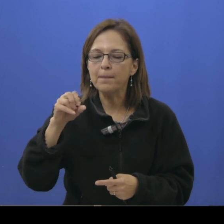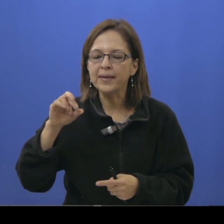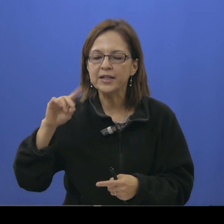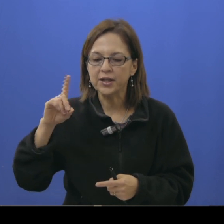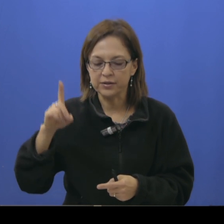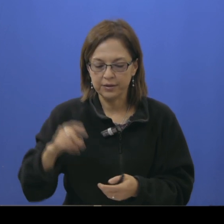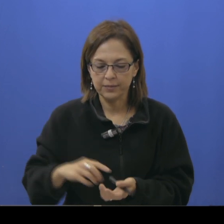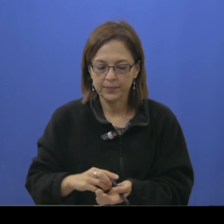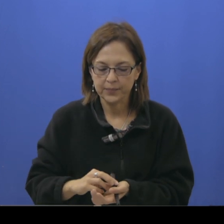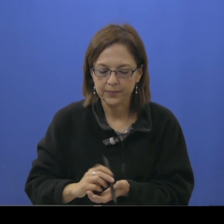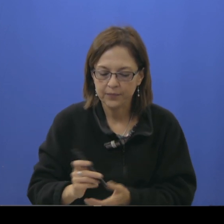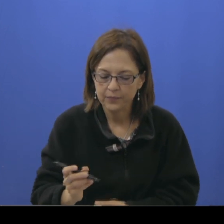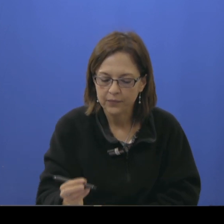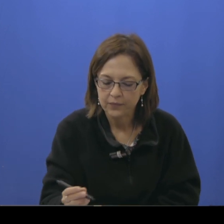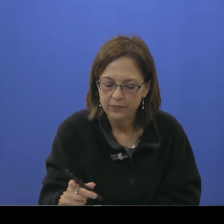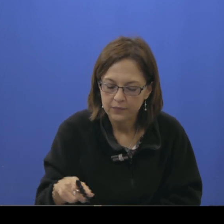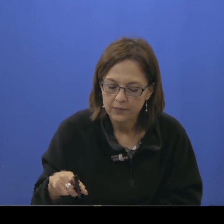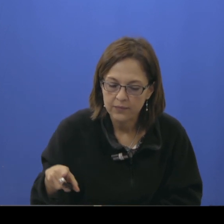the period.